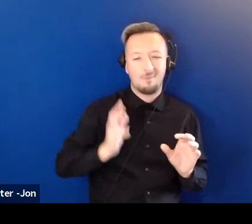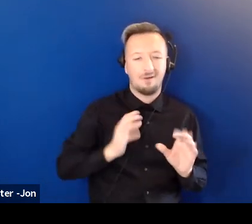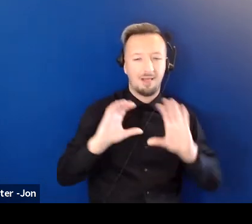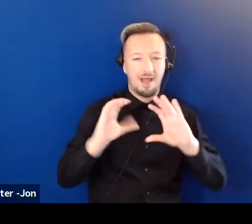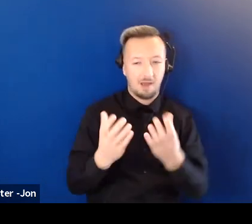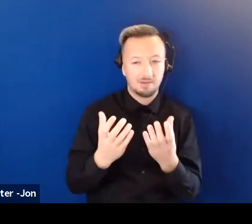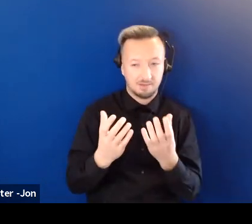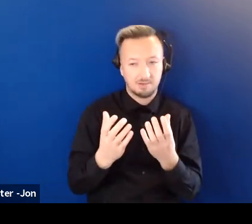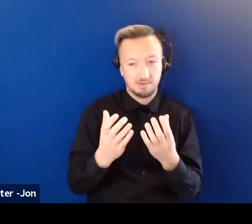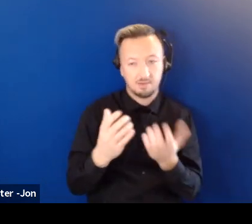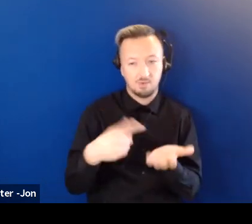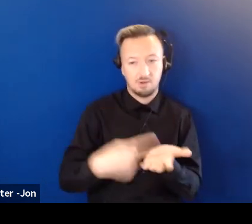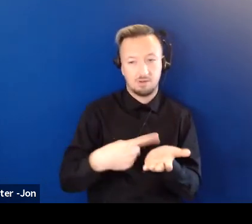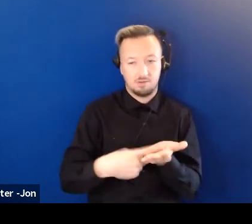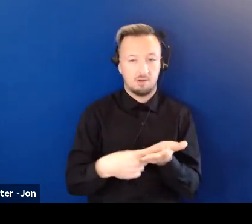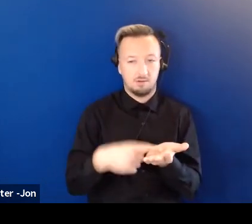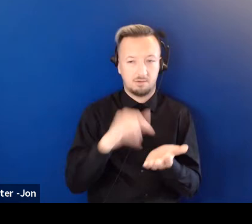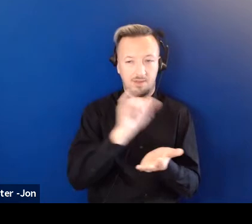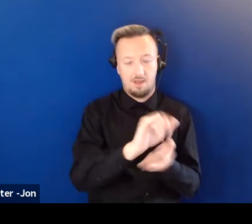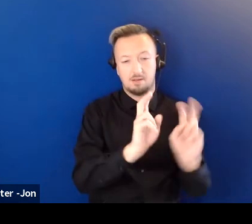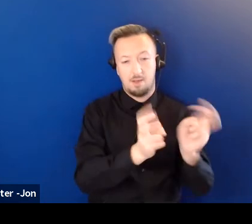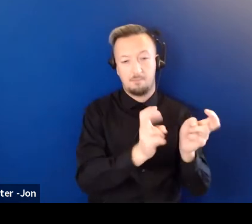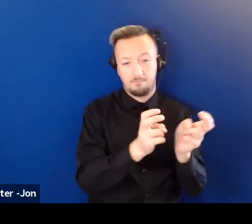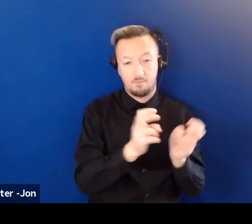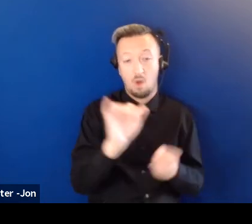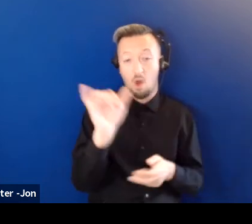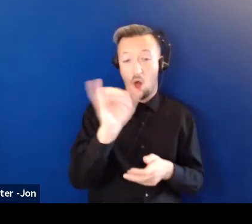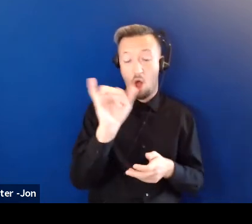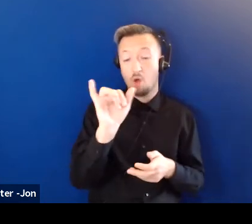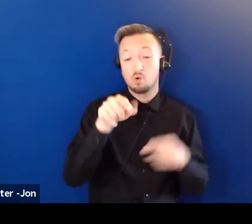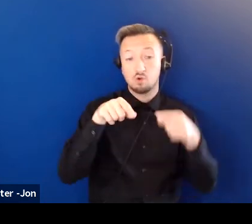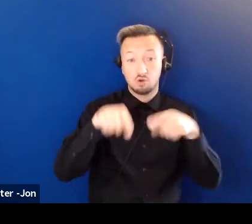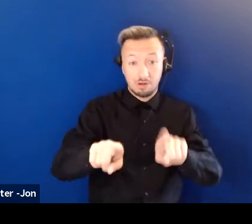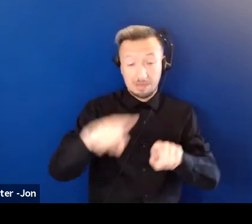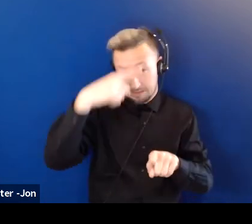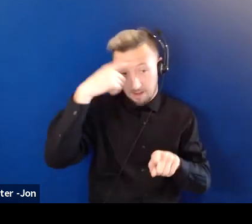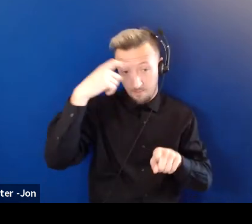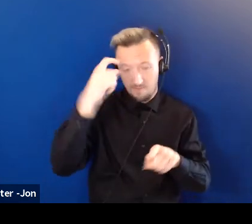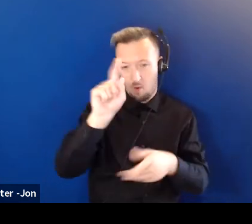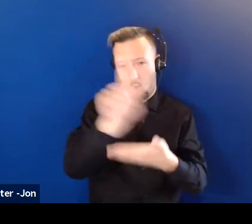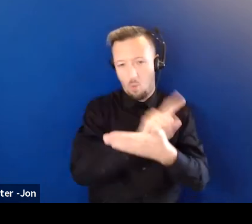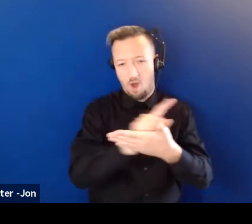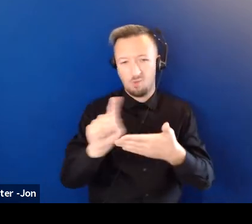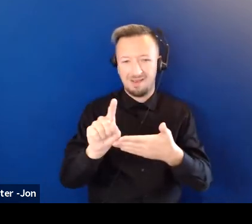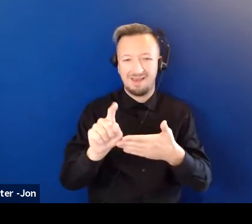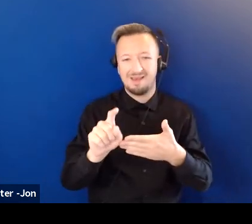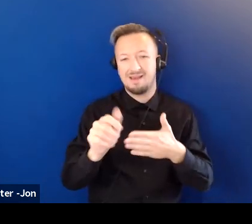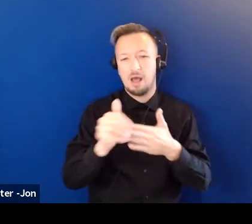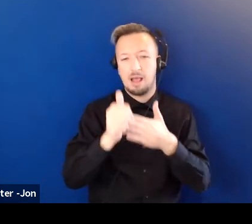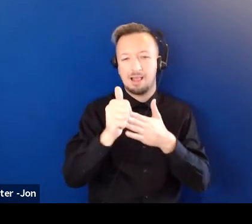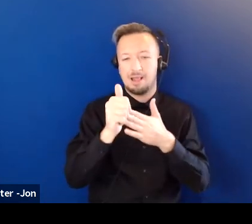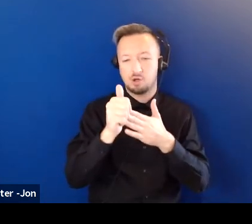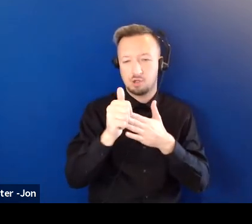that specific topic. There's also a week-long summer series. It's a leadership summer series, and youth